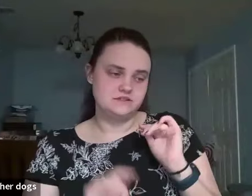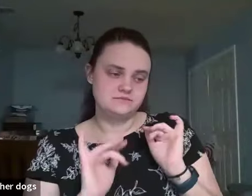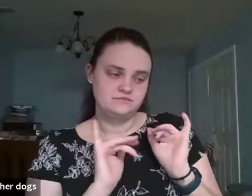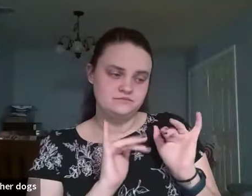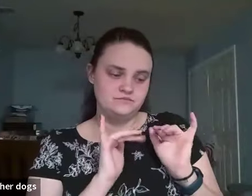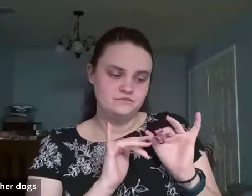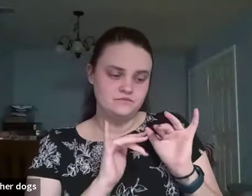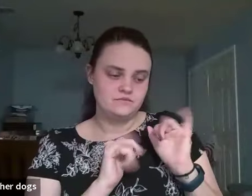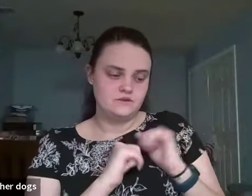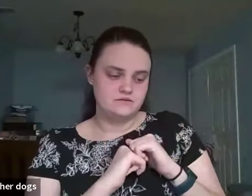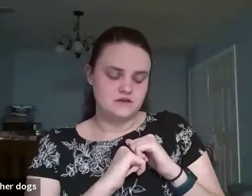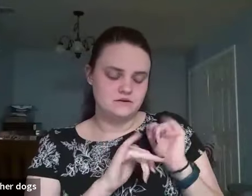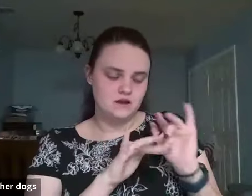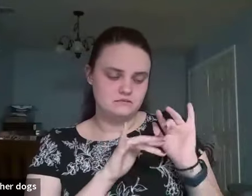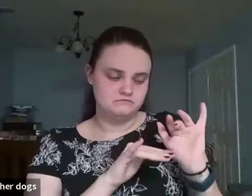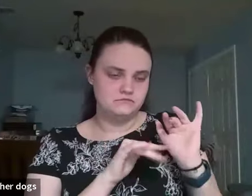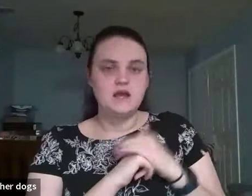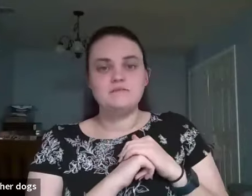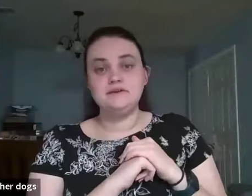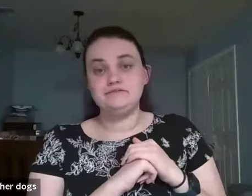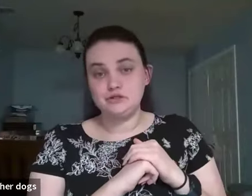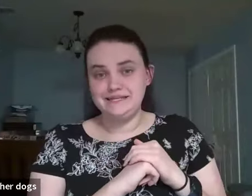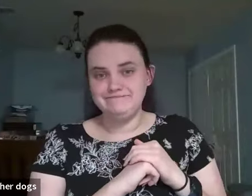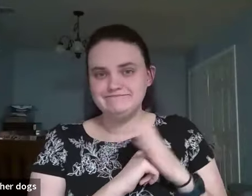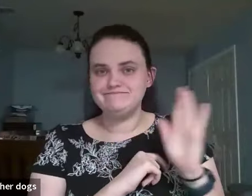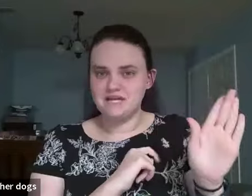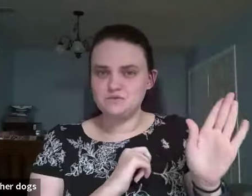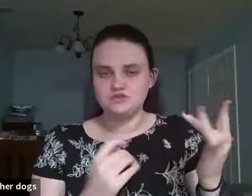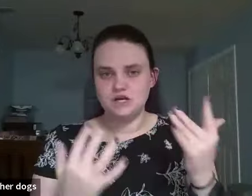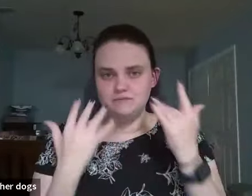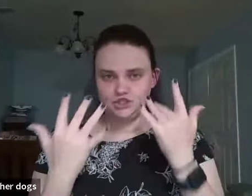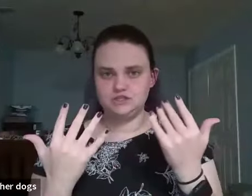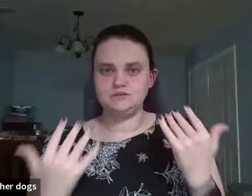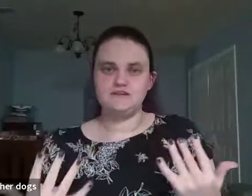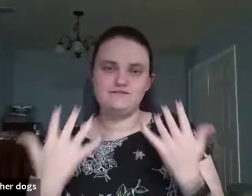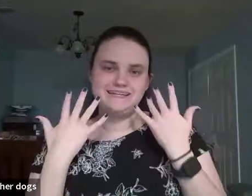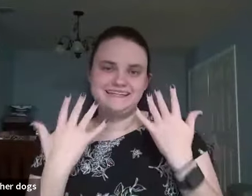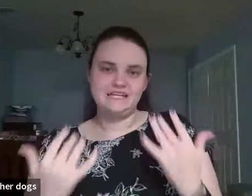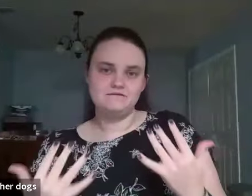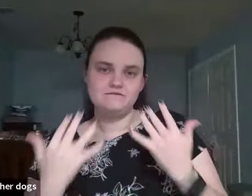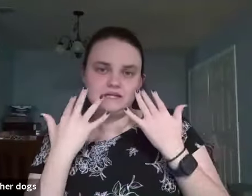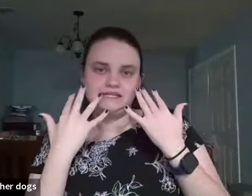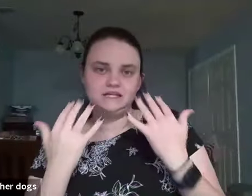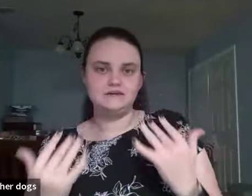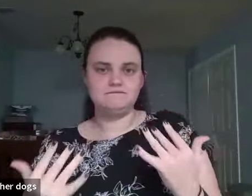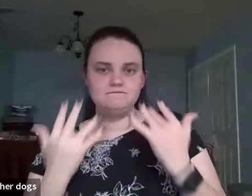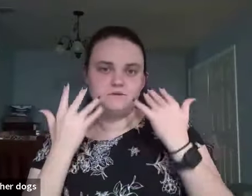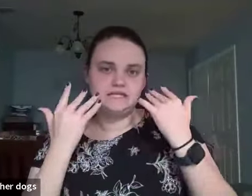sometimes, I was having to kind of be flirty. That's why I was trying to make sure to double check. Friendly, friendly,